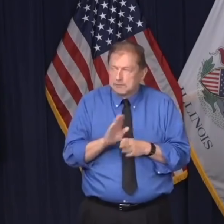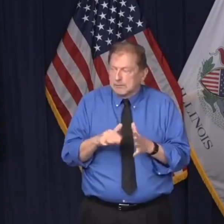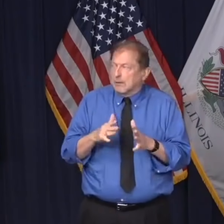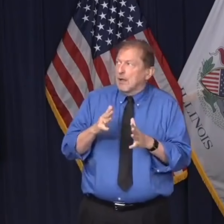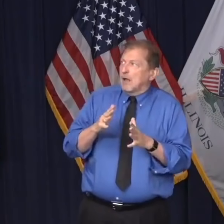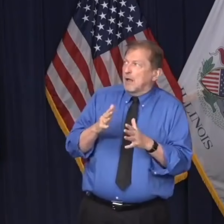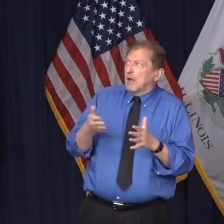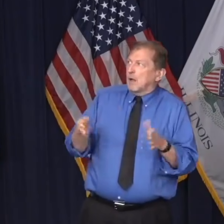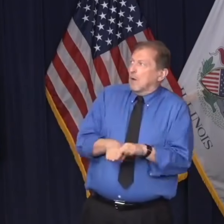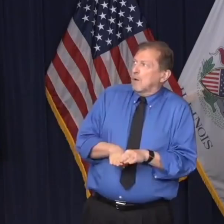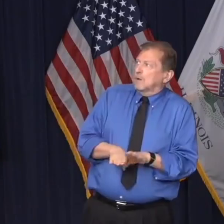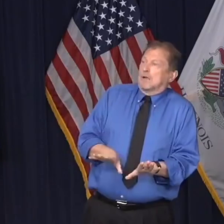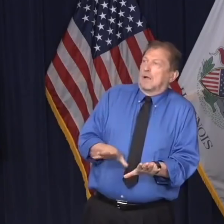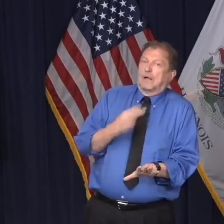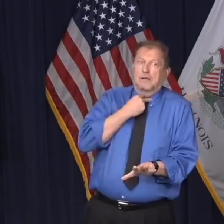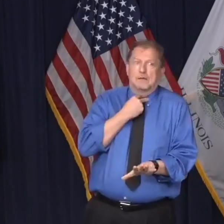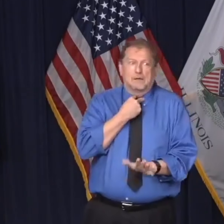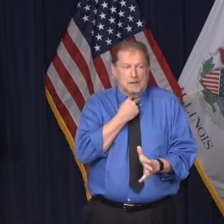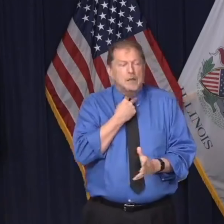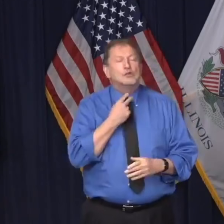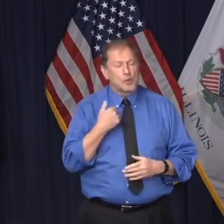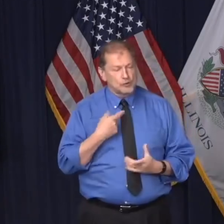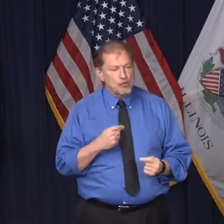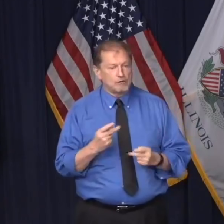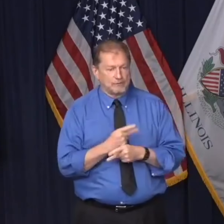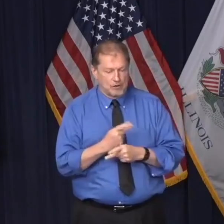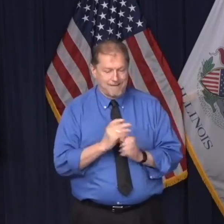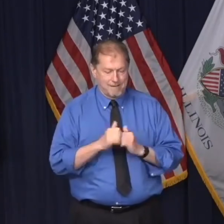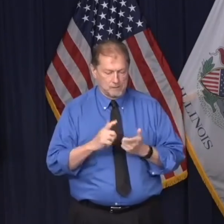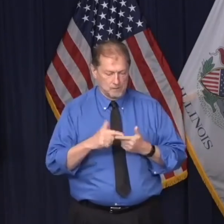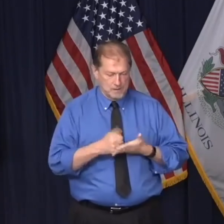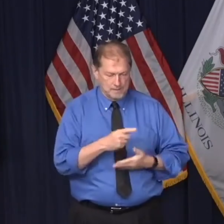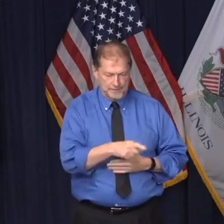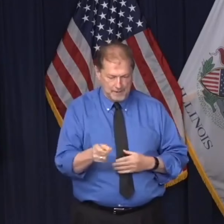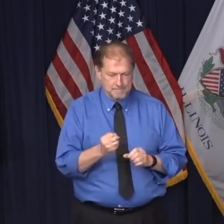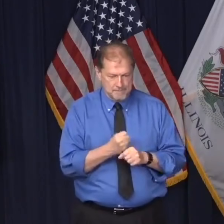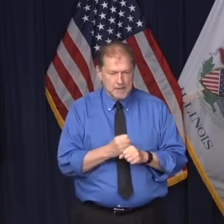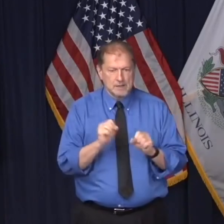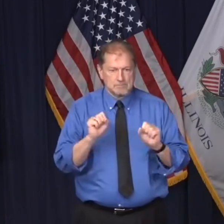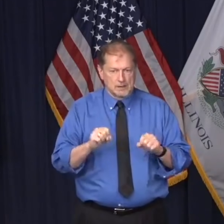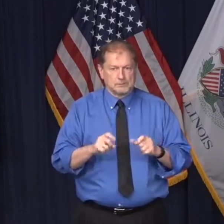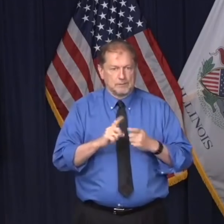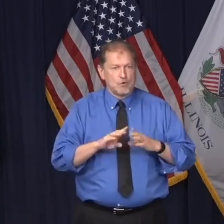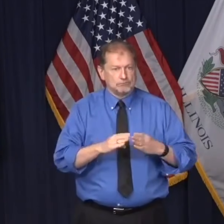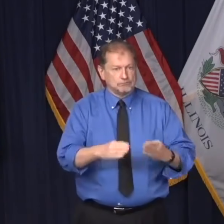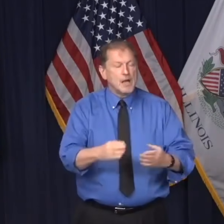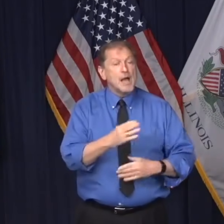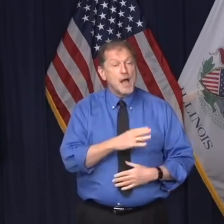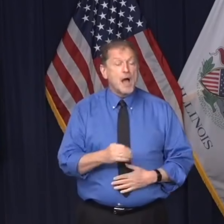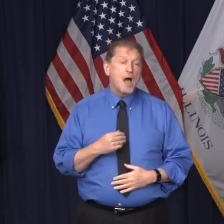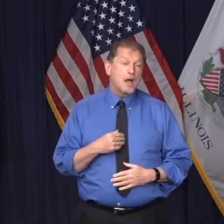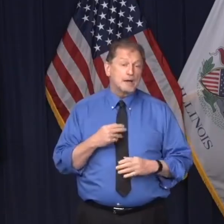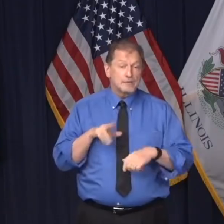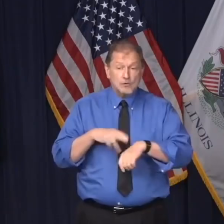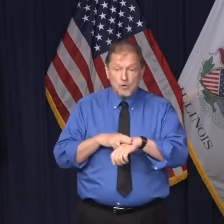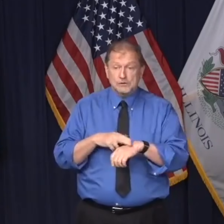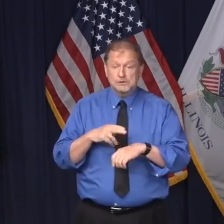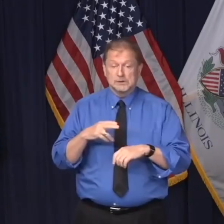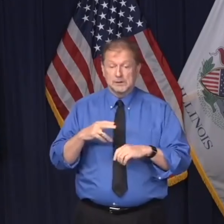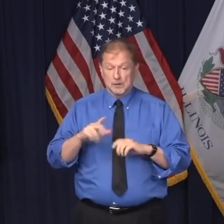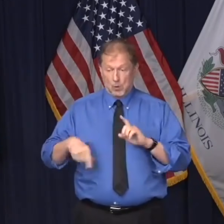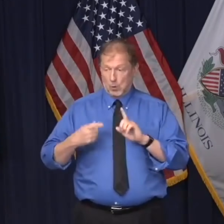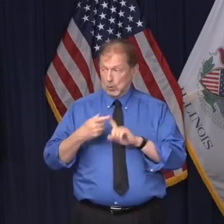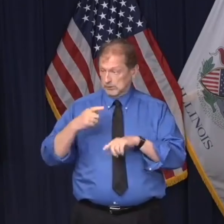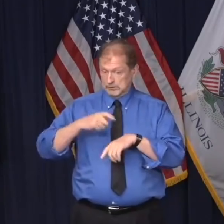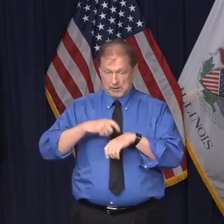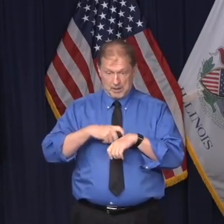small businesses. So we're working hard to figure out how to make that happen. And of course, we will, give some guidance and